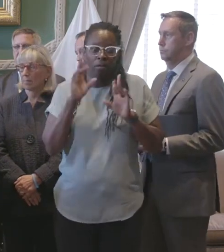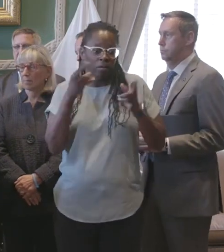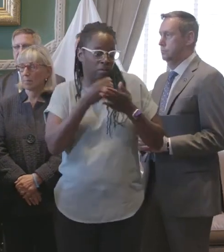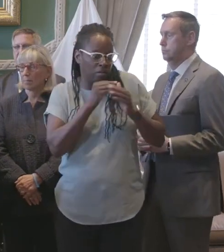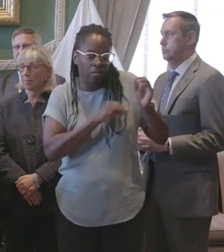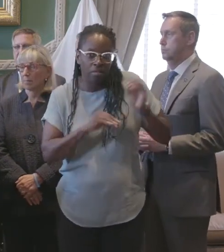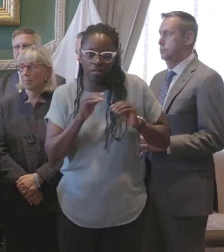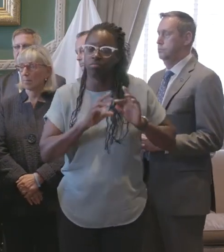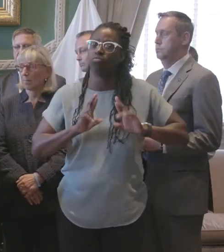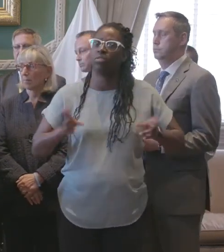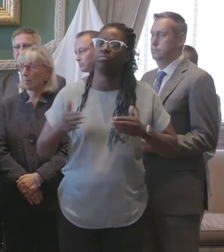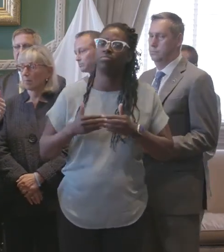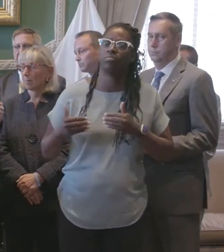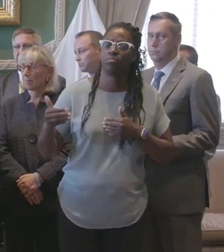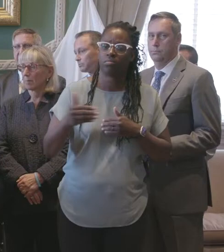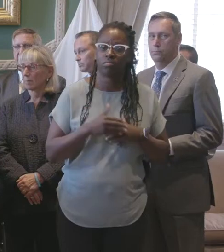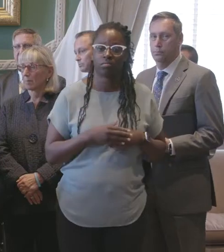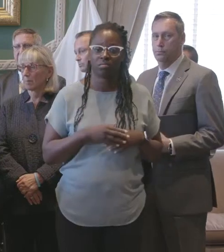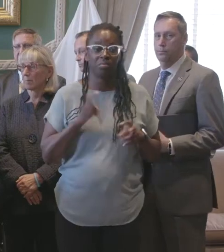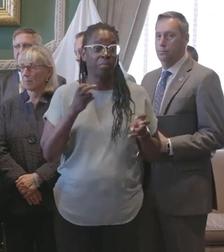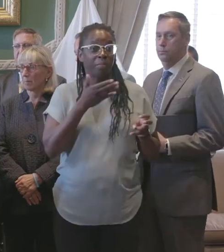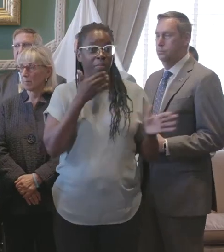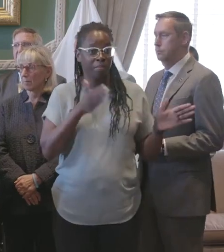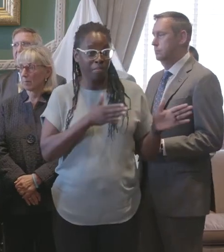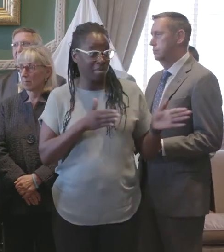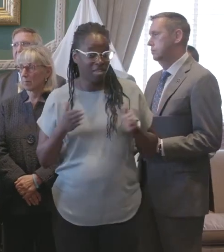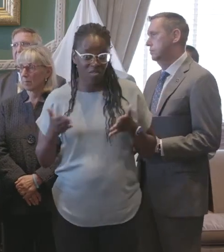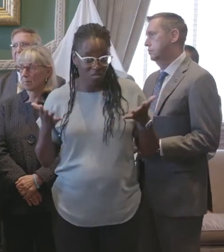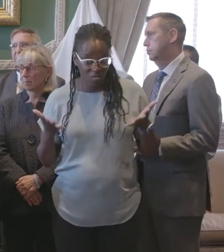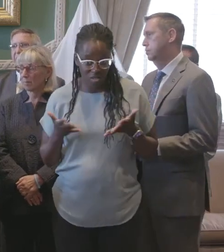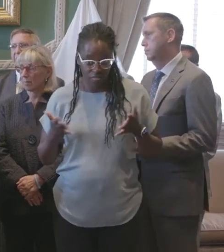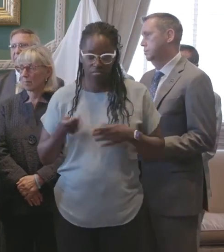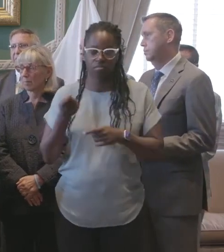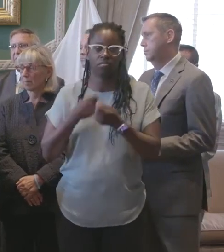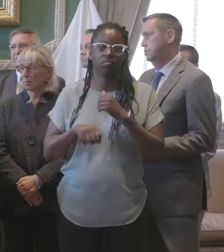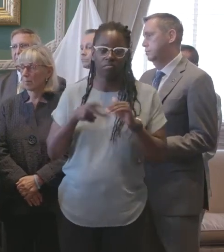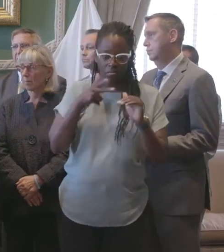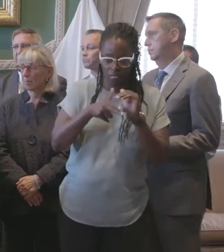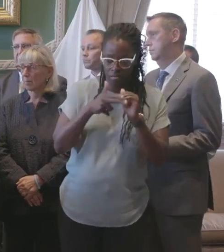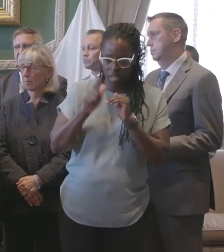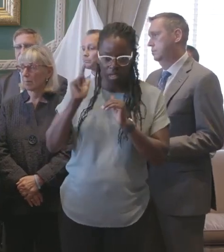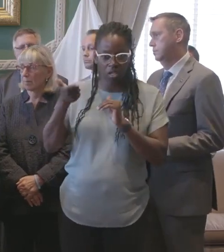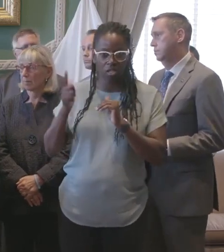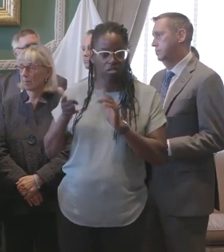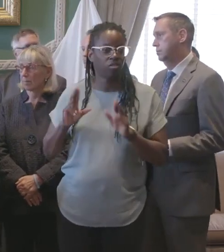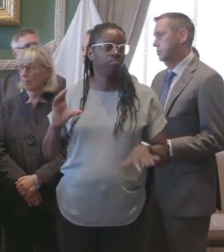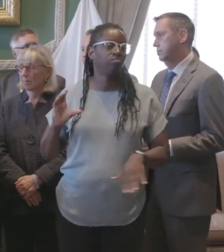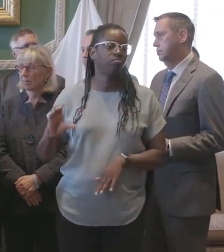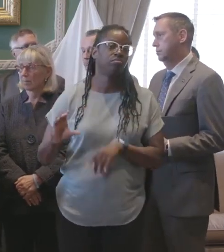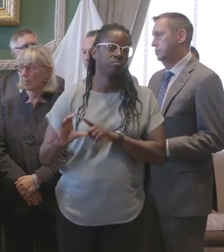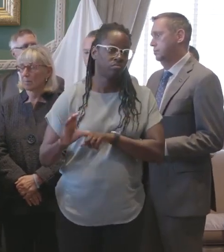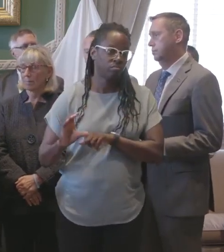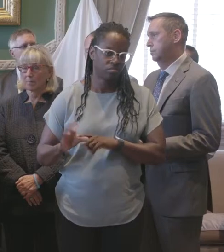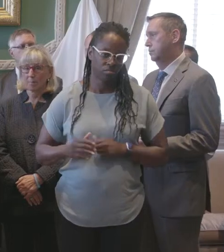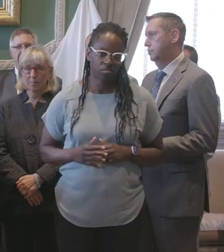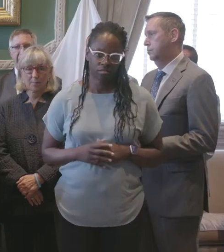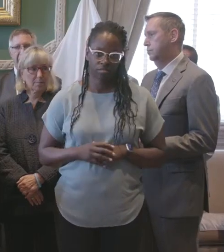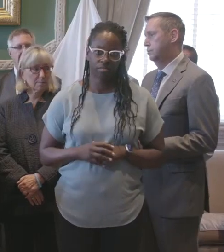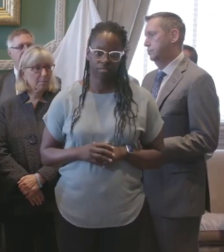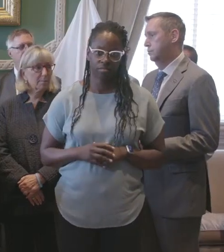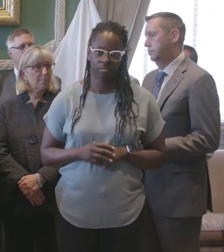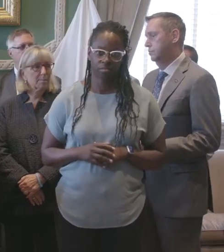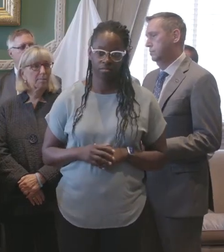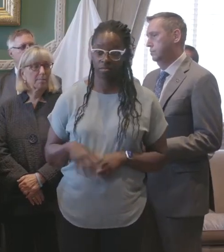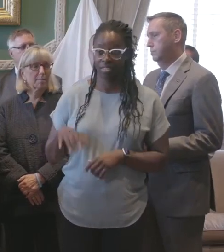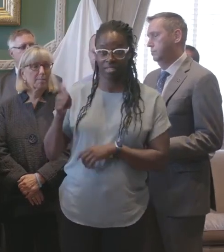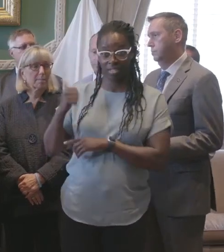to plan than to have to make cuts later. The vetoes, and Secretary Gorzkowicz can take you through more